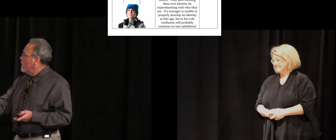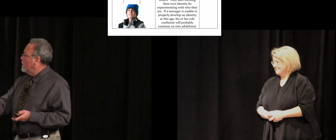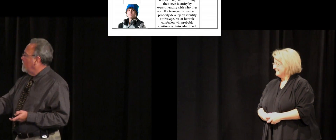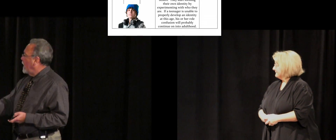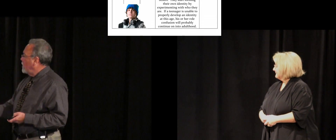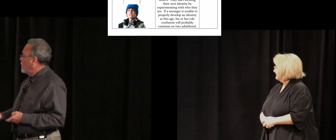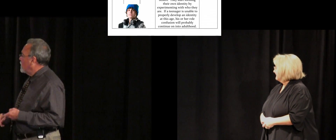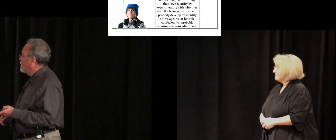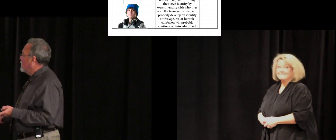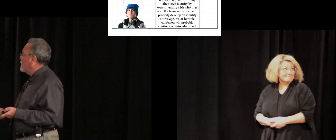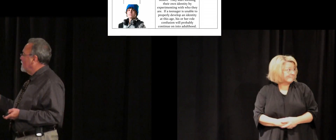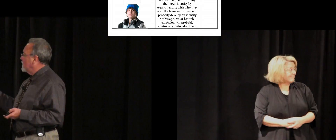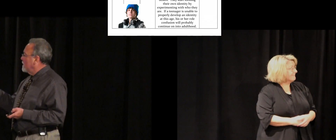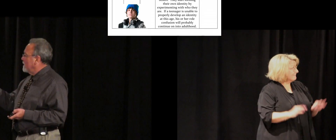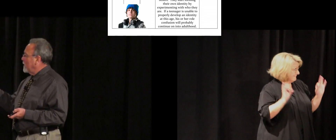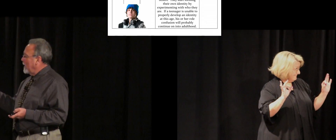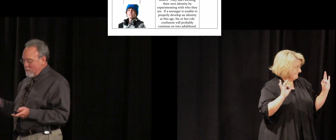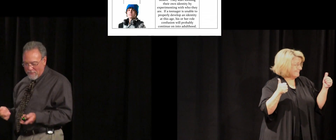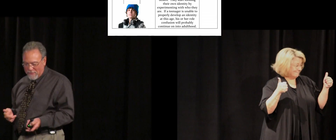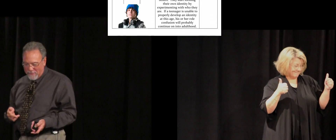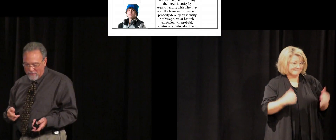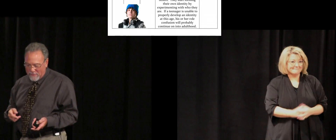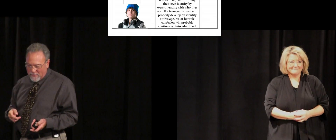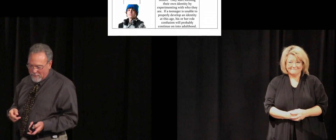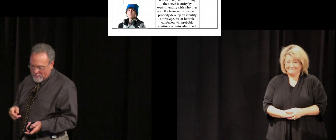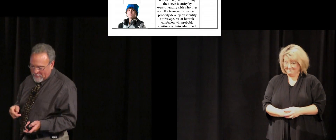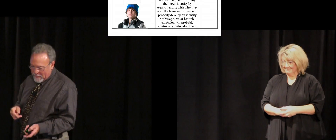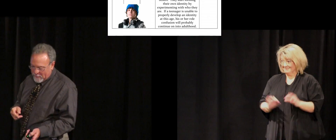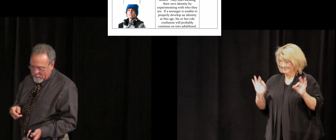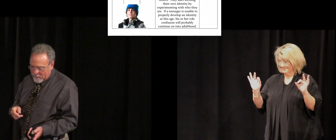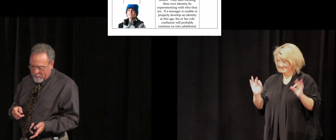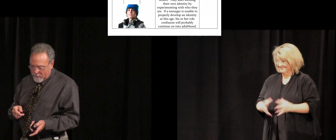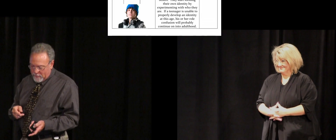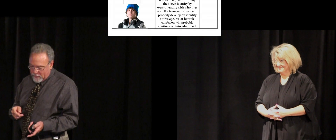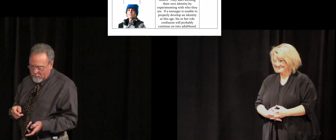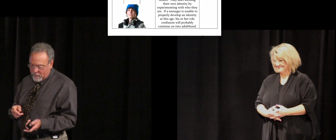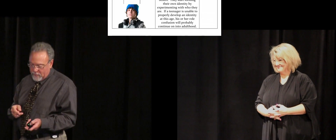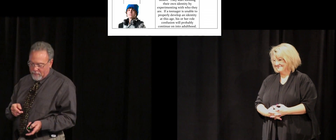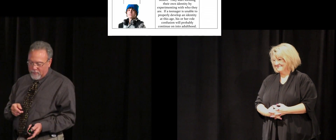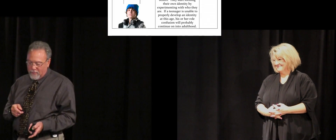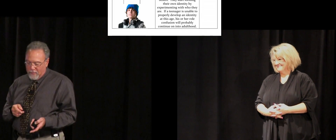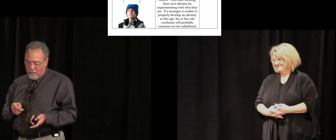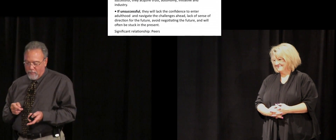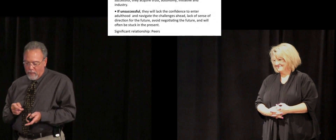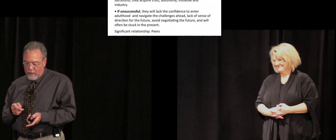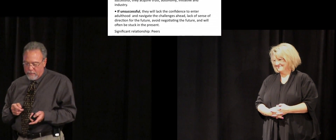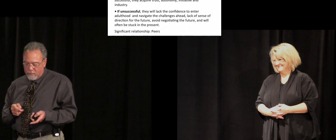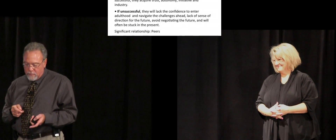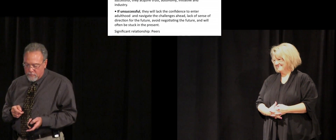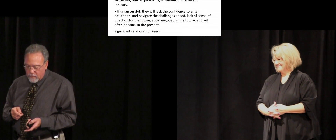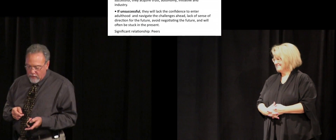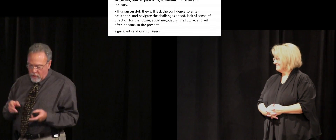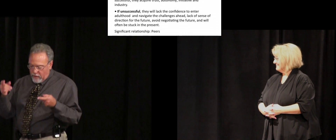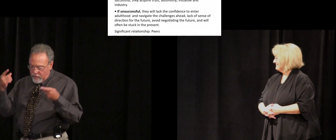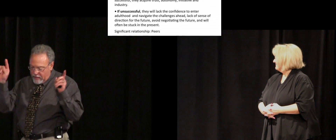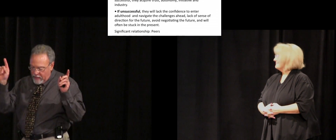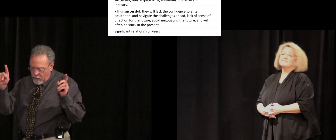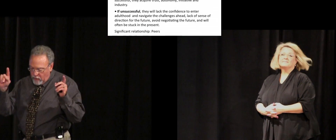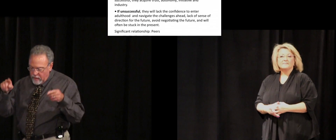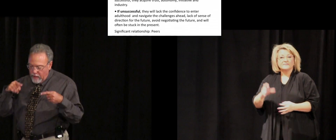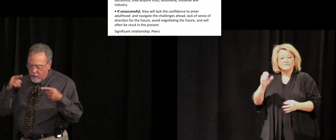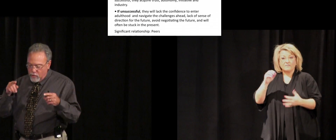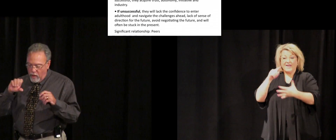button in you. You'll be looking back going, oh, damn, why did he bring up that one? I thought I had buried